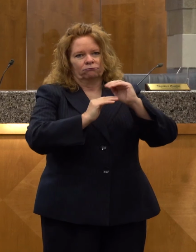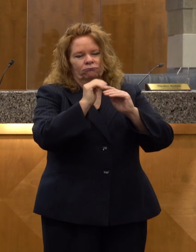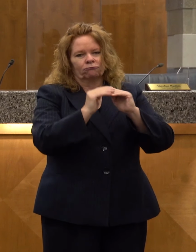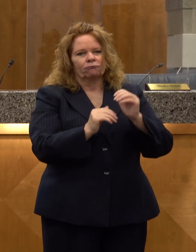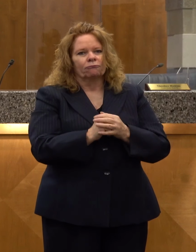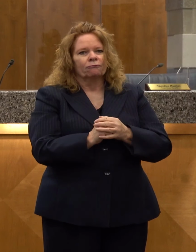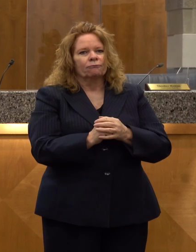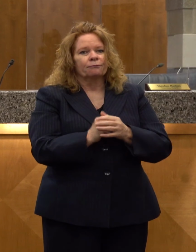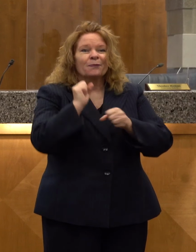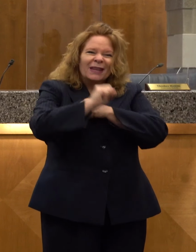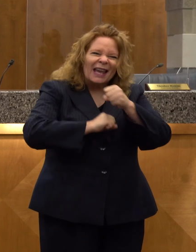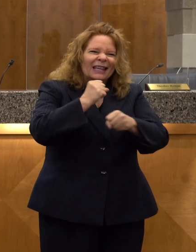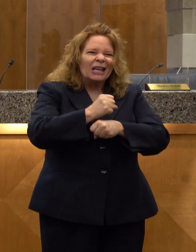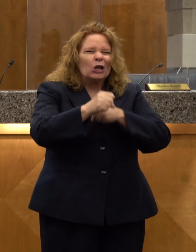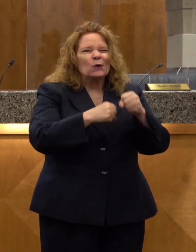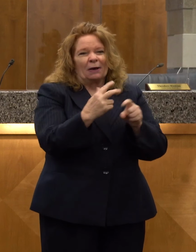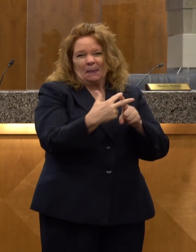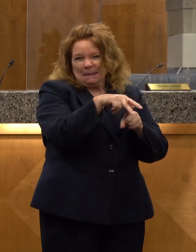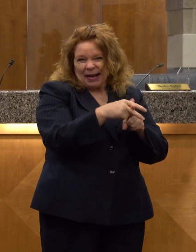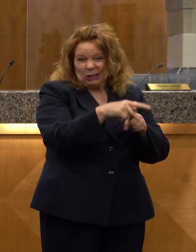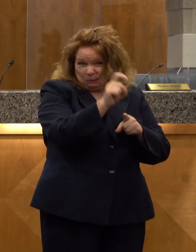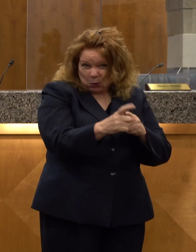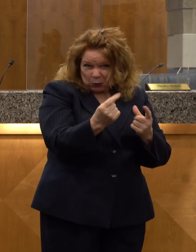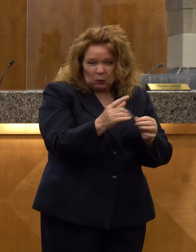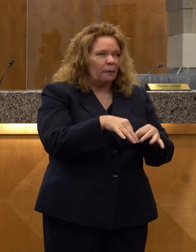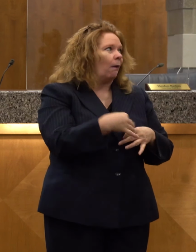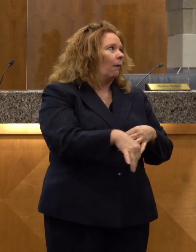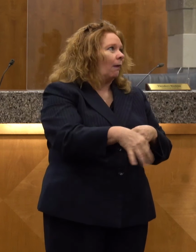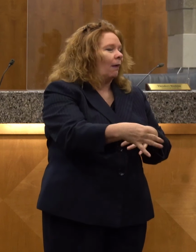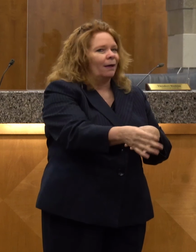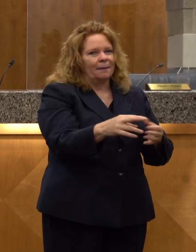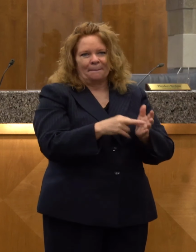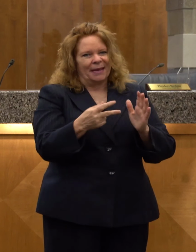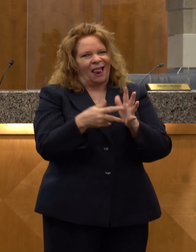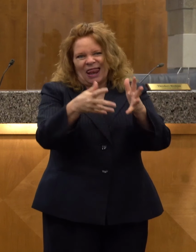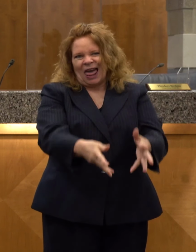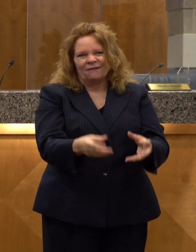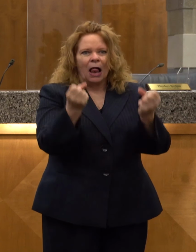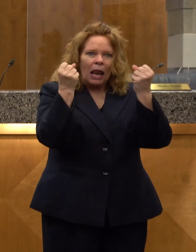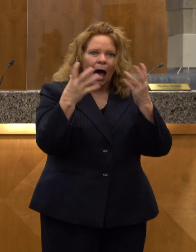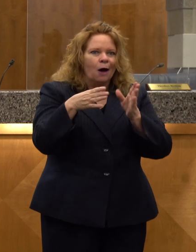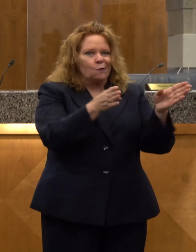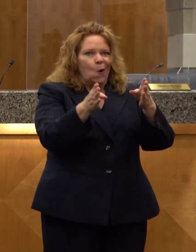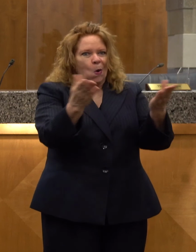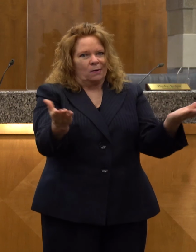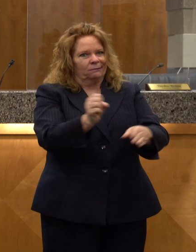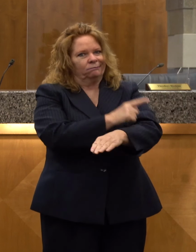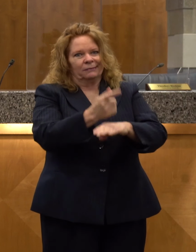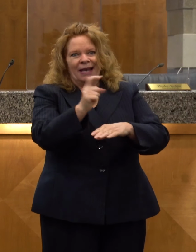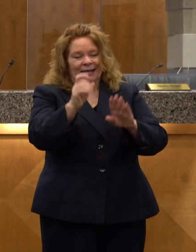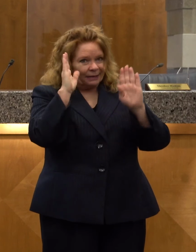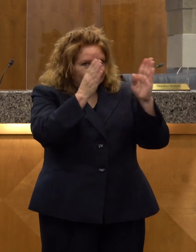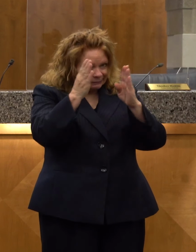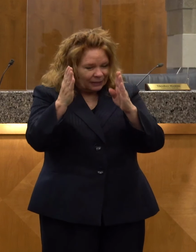Years of deferred maintenance in St. Louis County has left the county with a growing list of road projects that need attention but